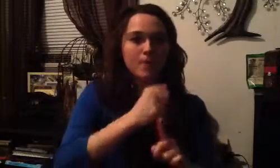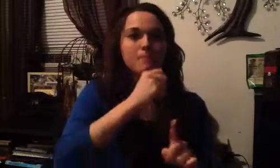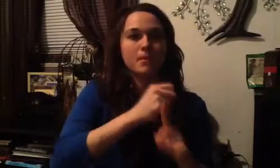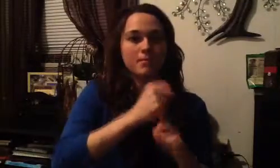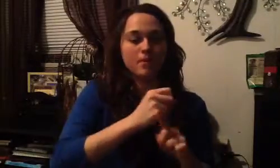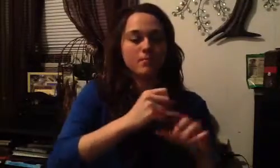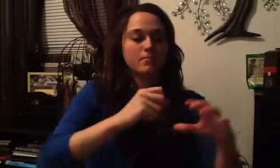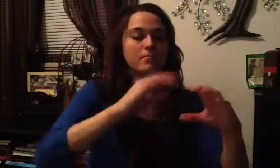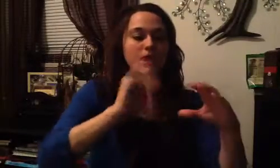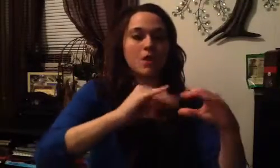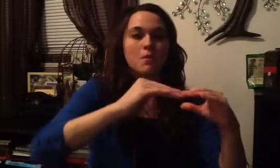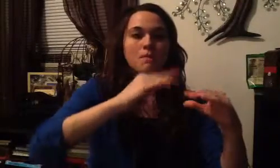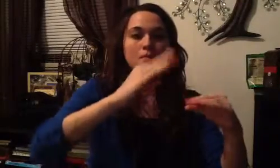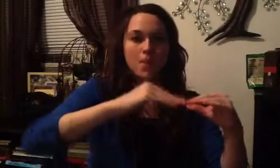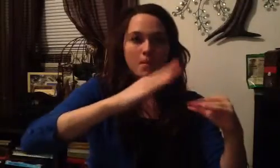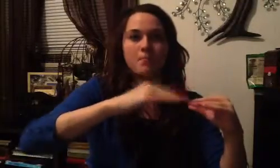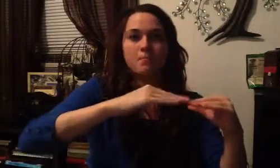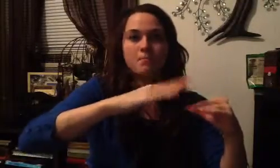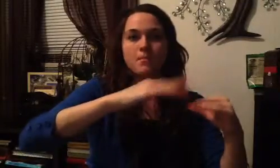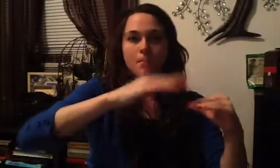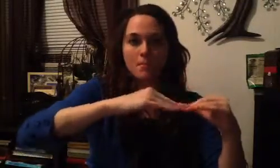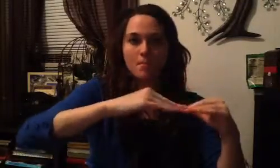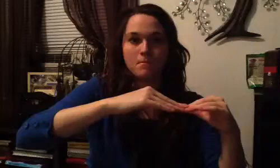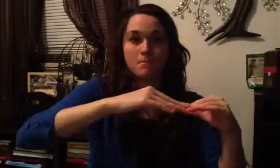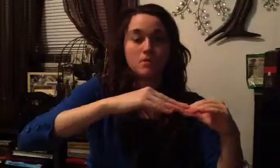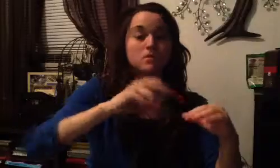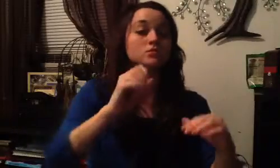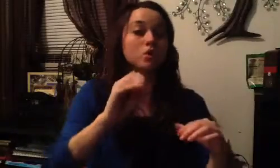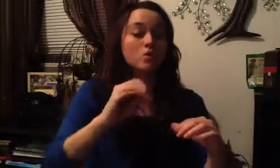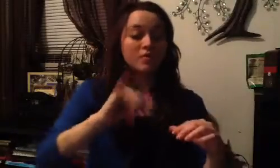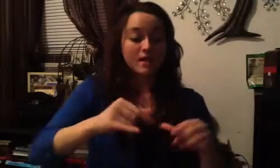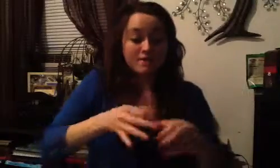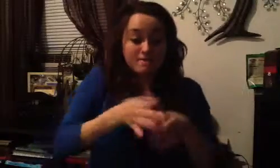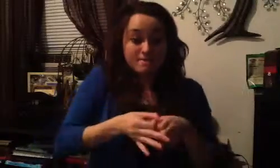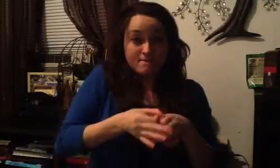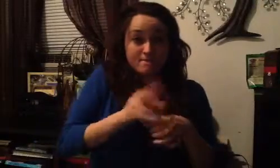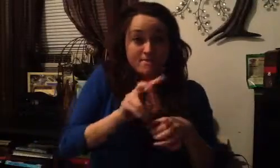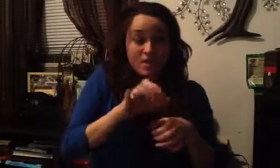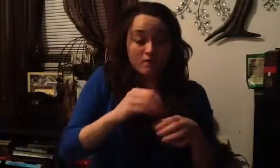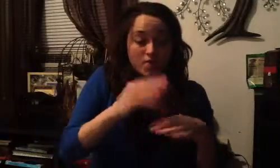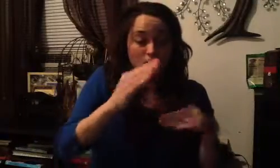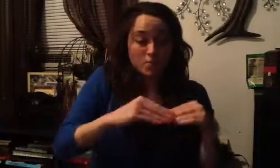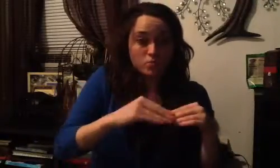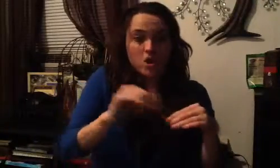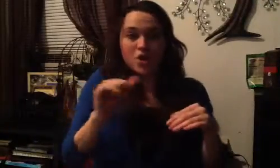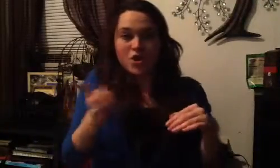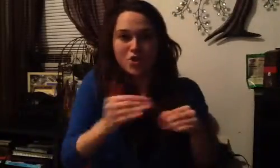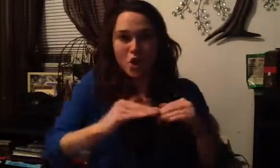that tricuspid valve. As that valve shuts, this valve opens,